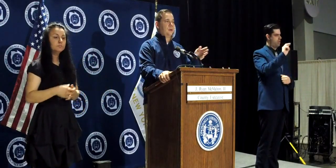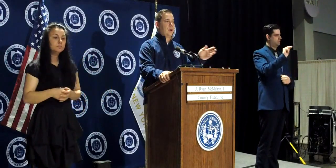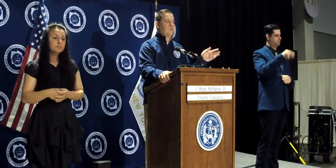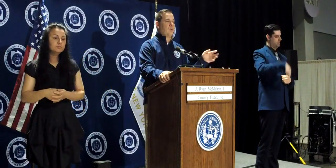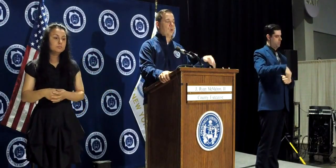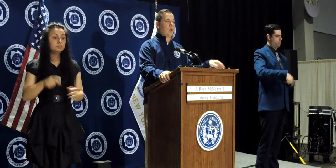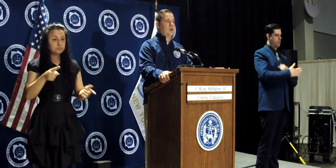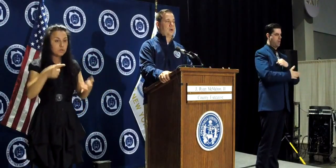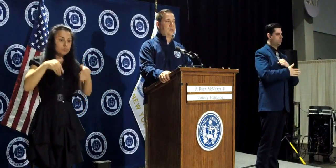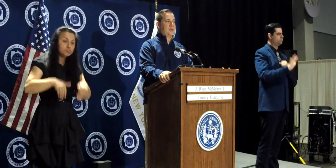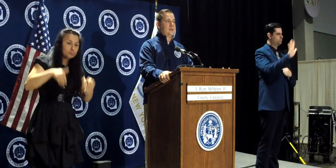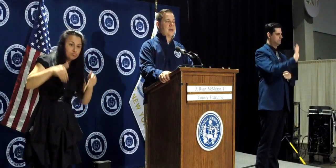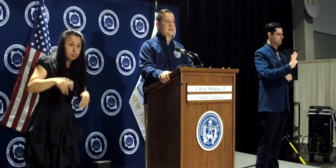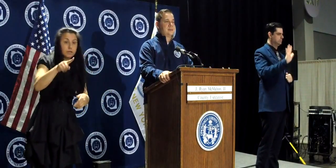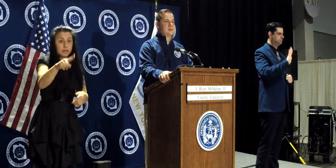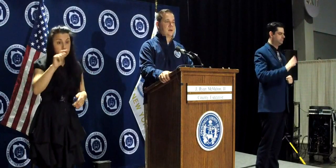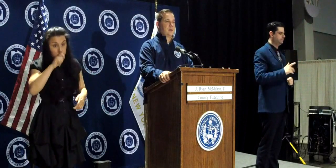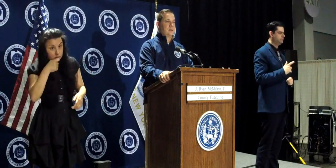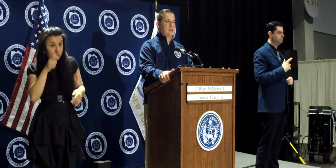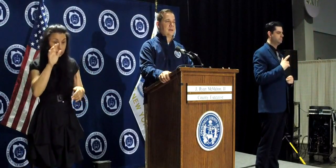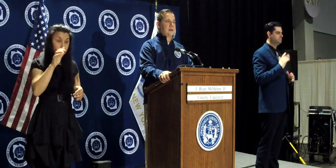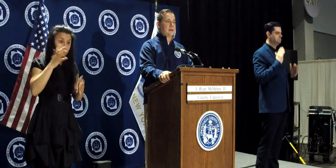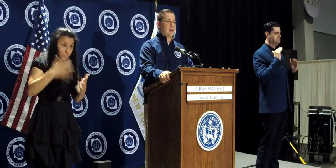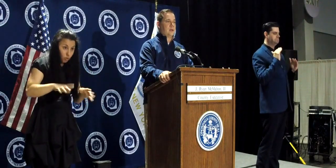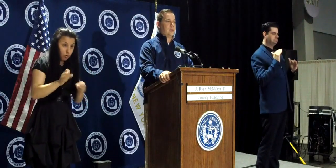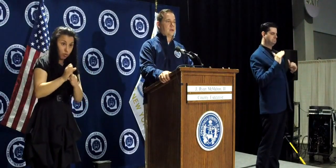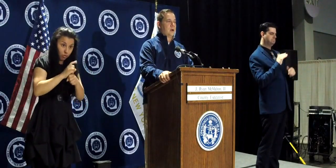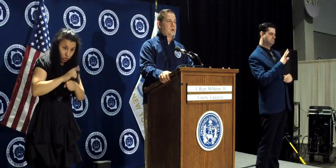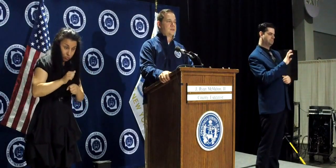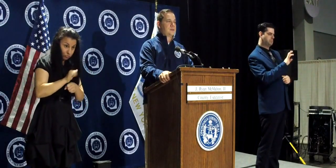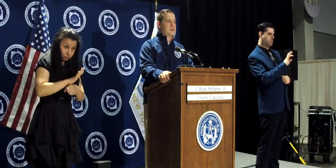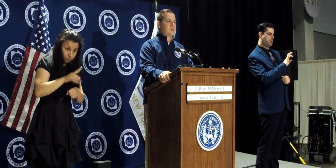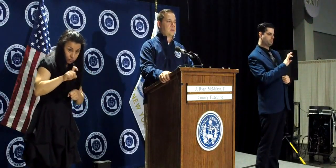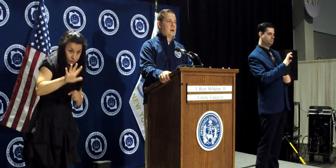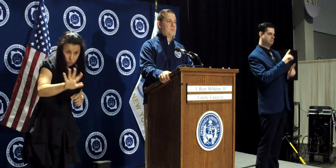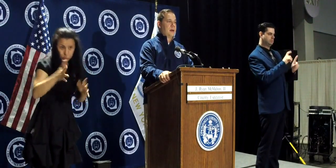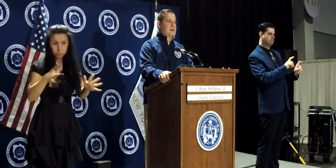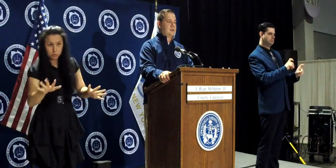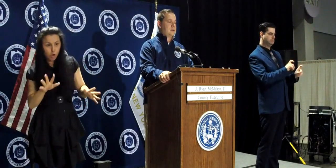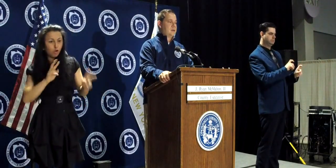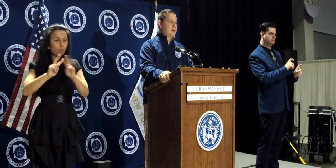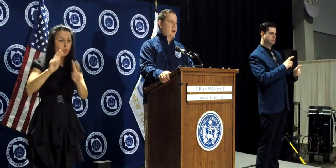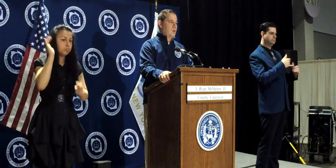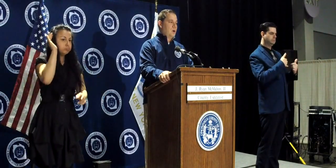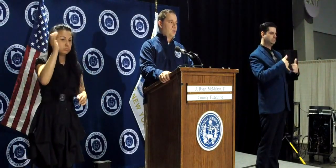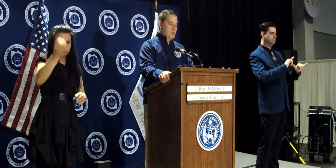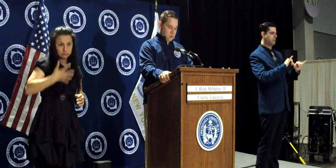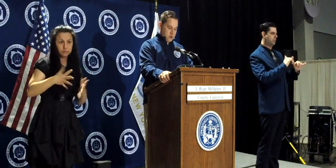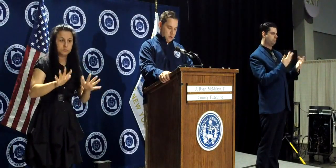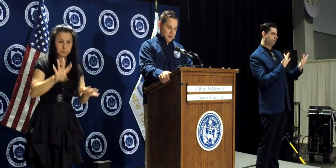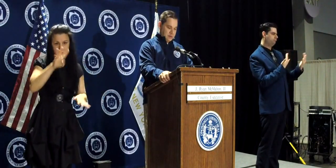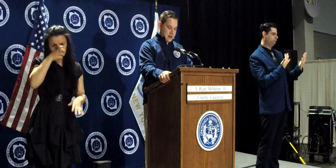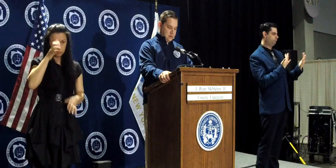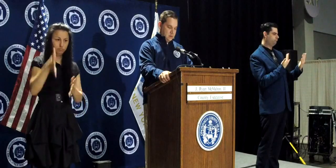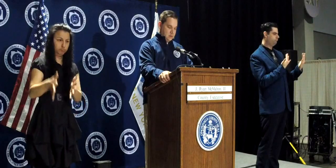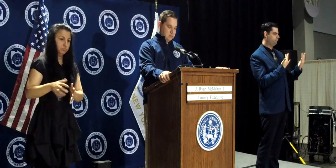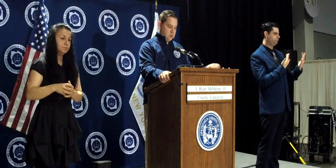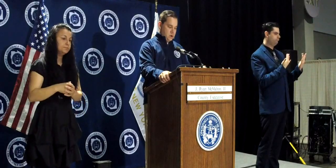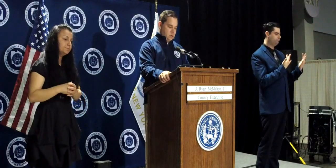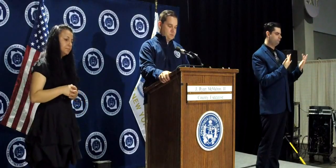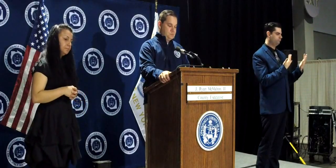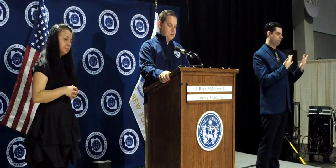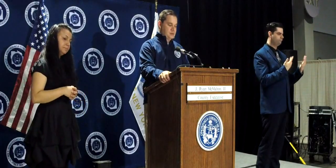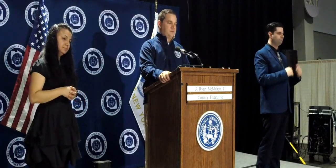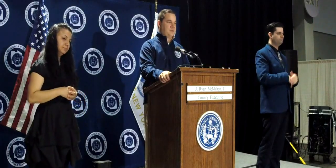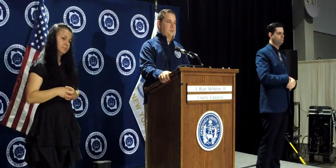anticipate, around 400 tests in Onondaga County are still pending. What do we know about that? What